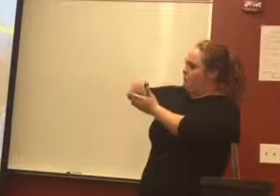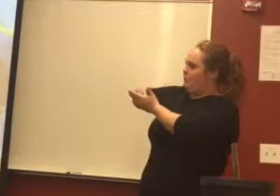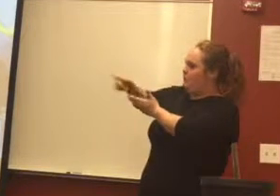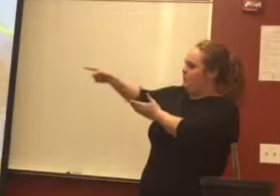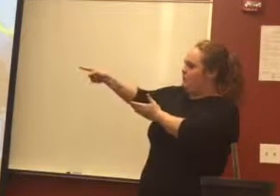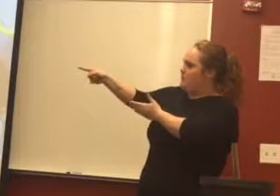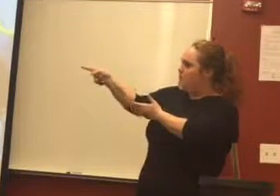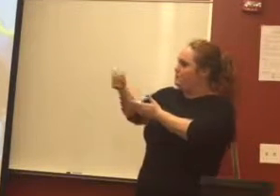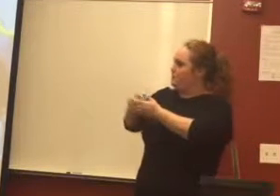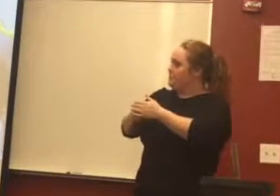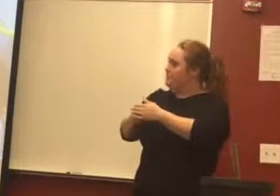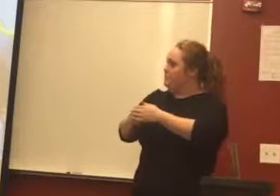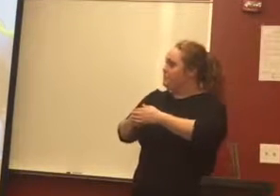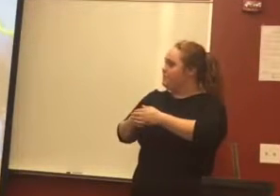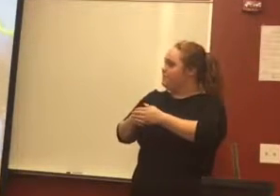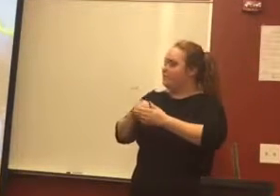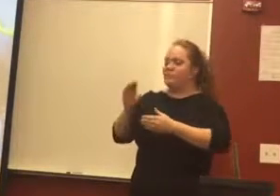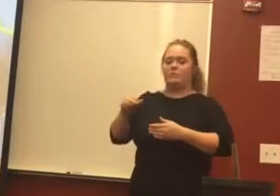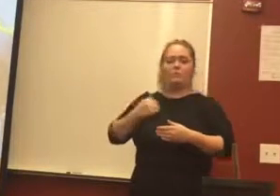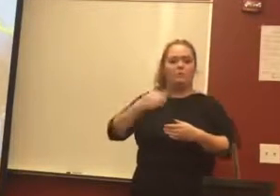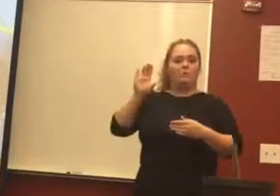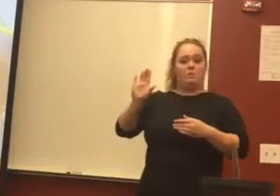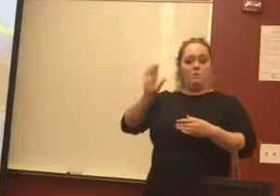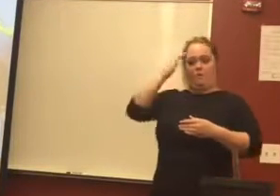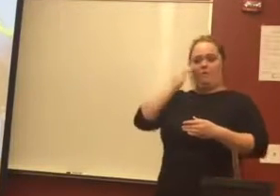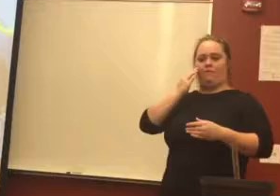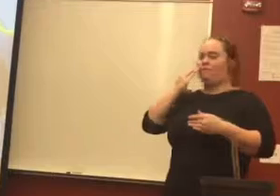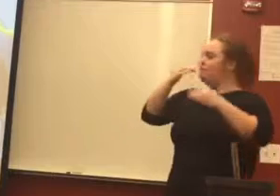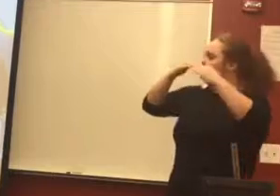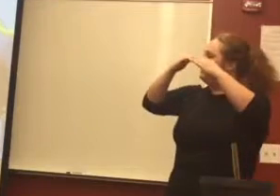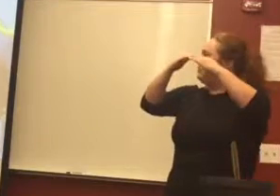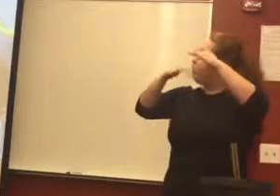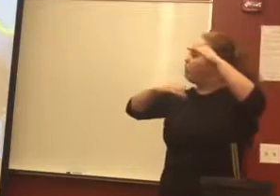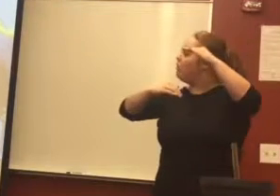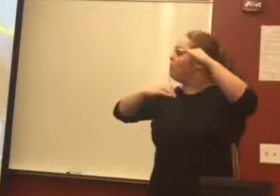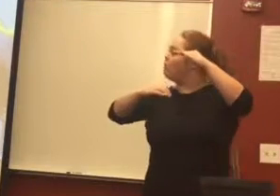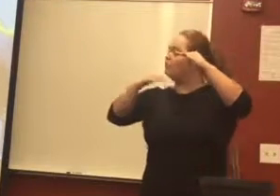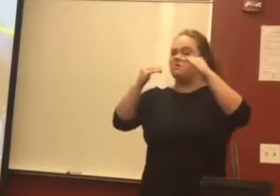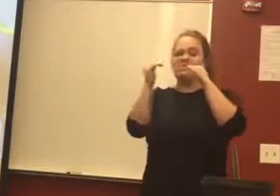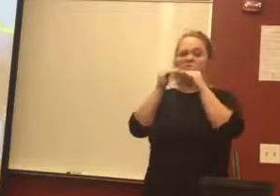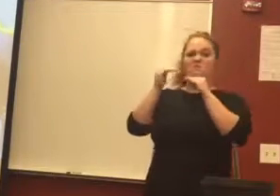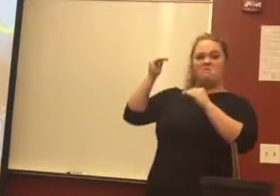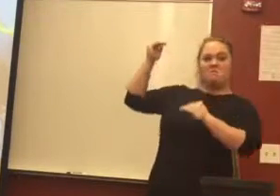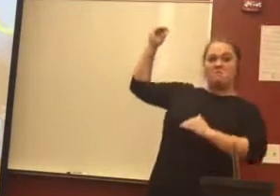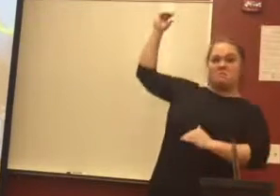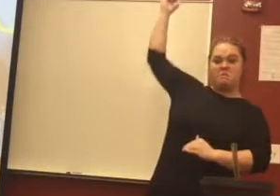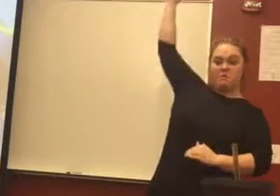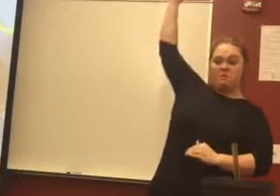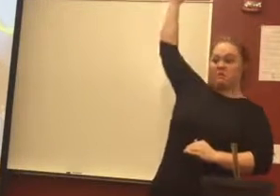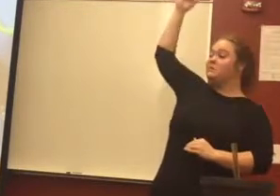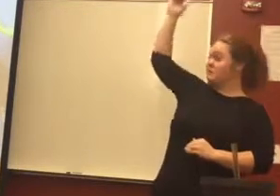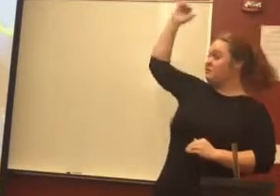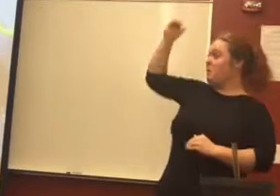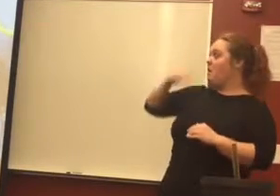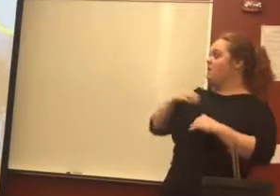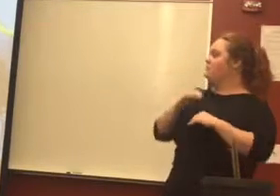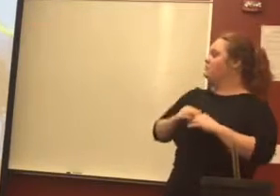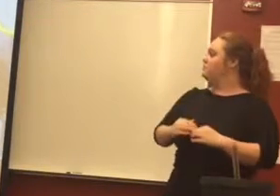your head comes below that thing. So that's how tall it is. And it's supposed to